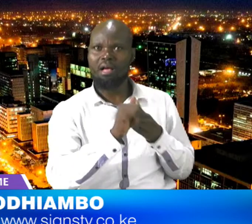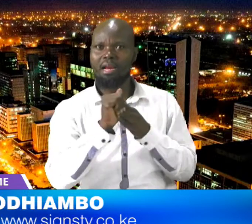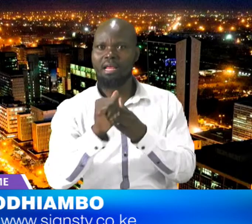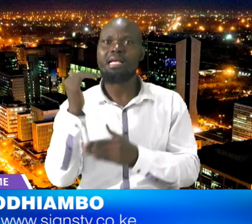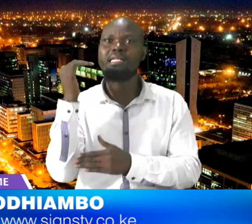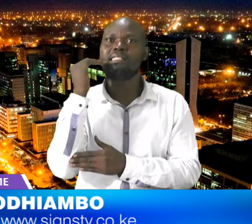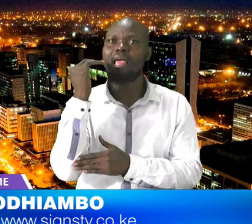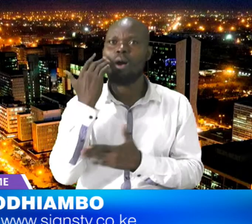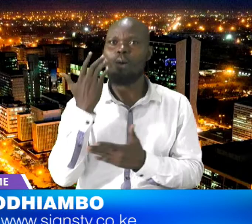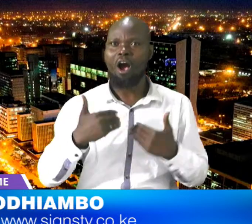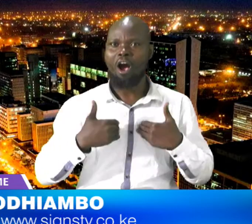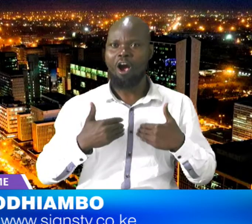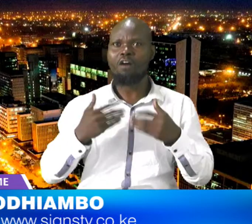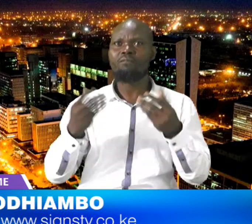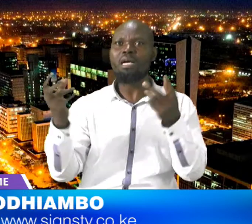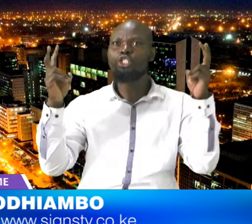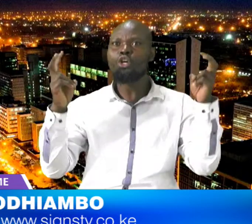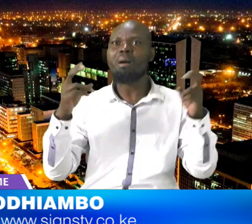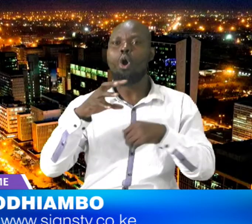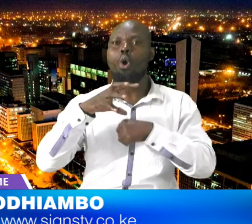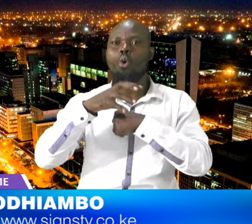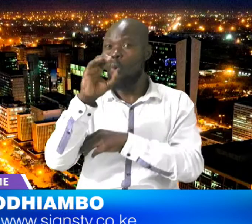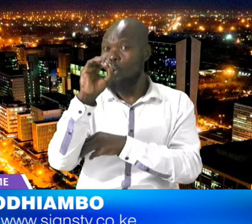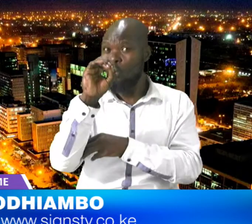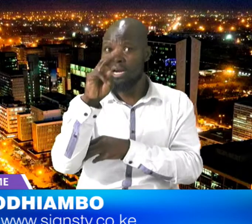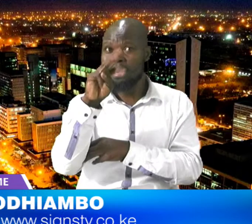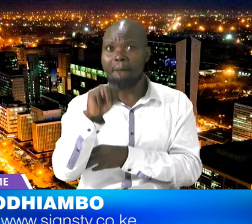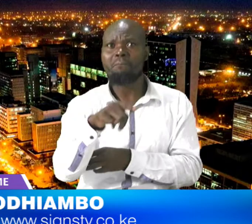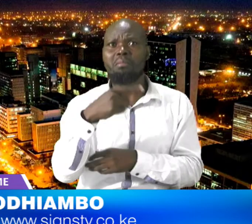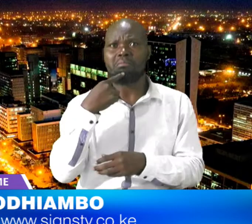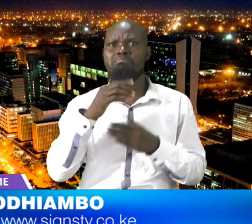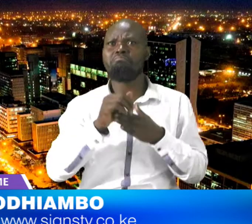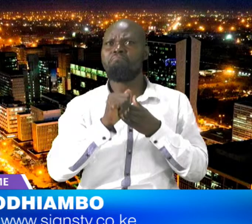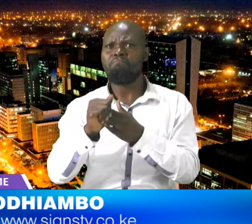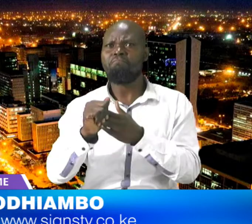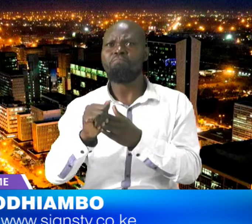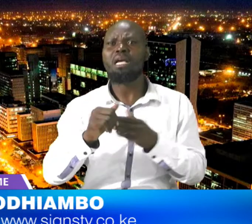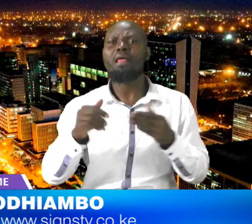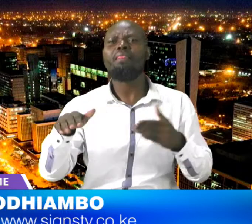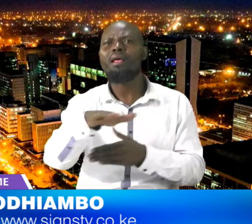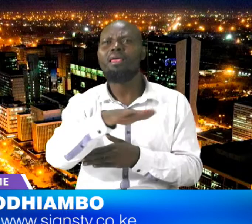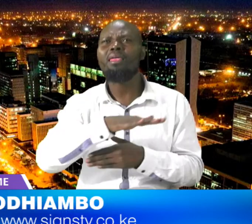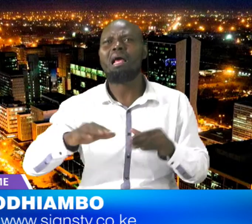Moving on to other news. A group of leaders in Siaya